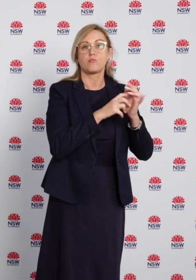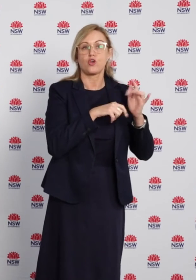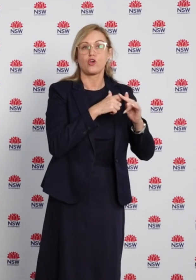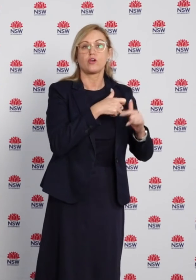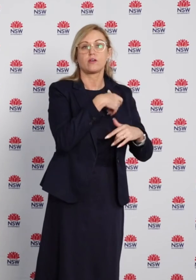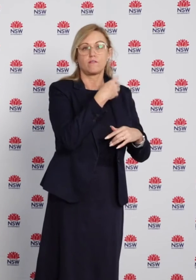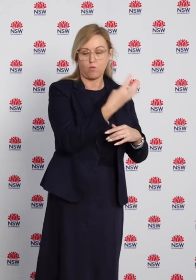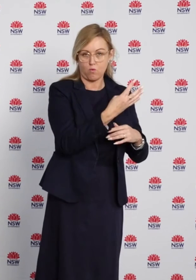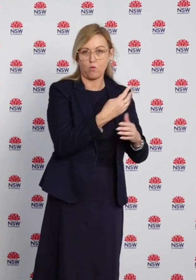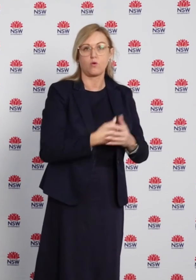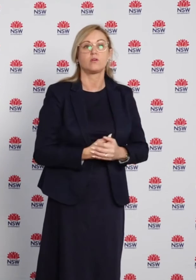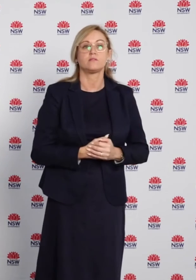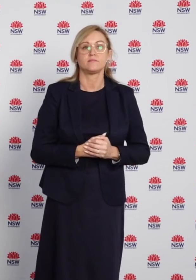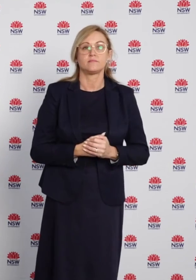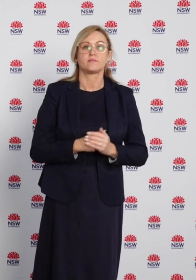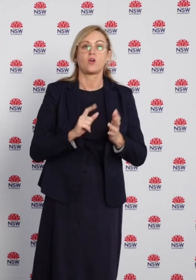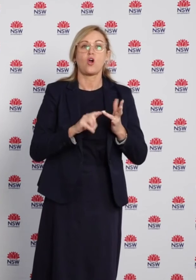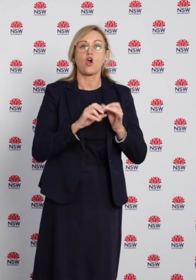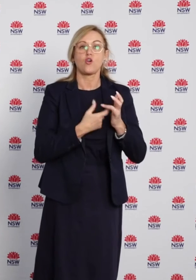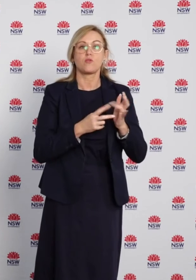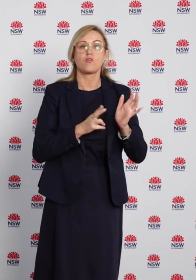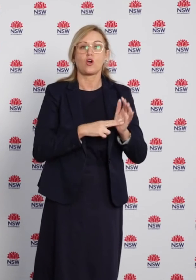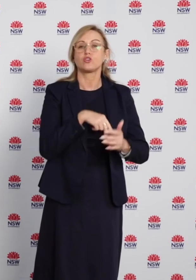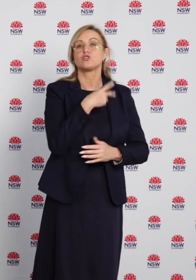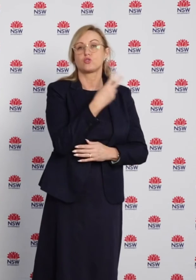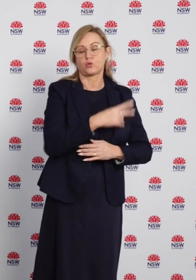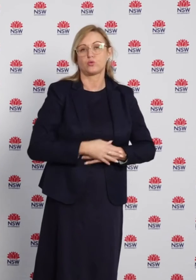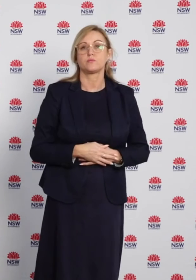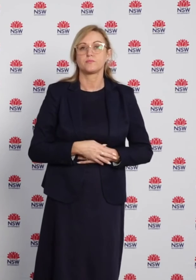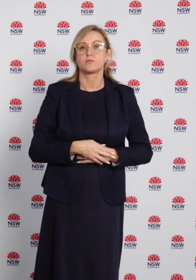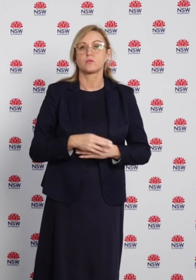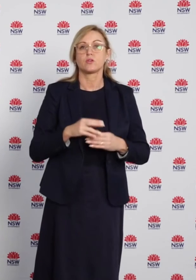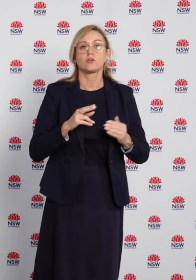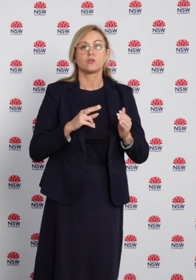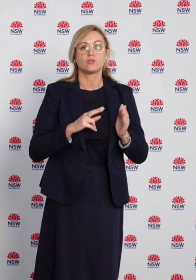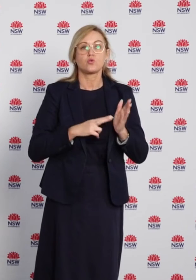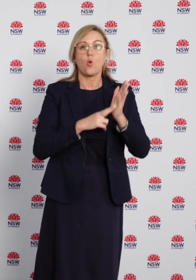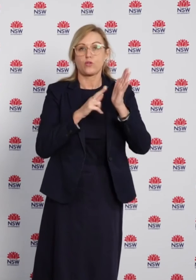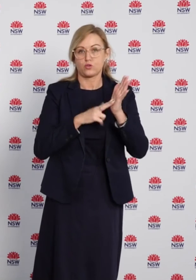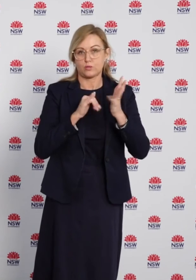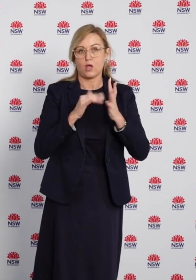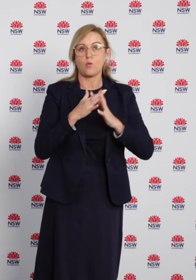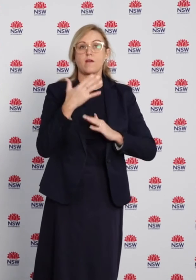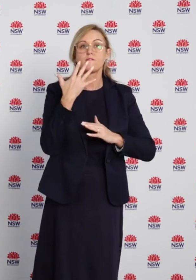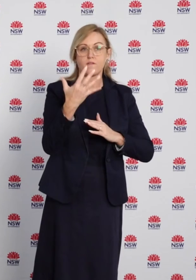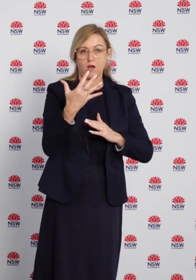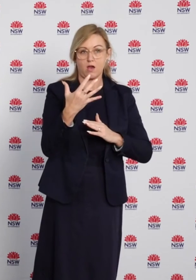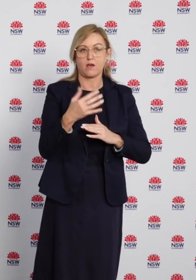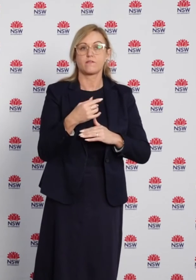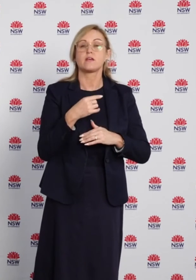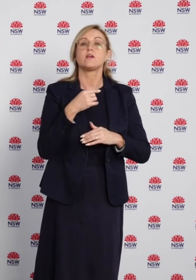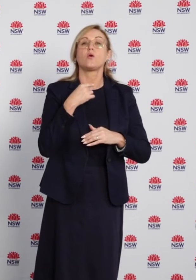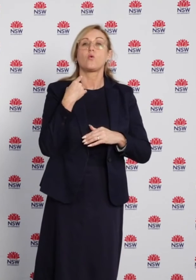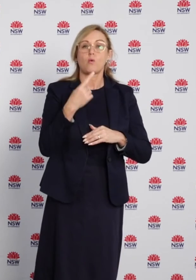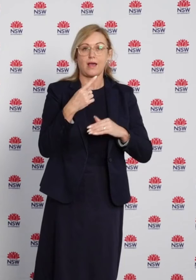2. In northern New South Wales, we've seen 5 cases reported yesterday, 2 in Kyogle, 1 in